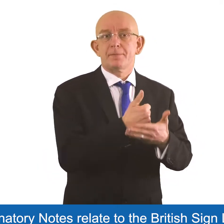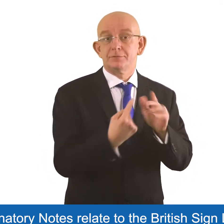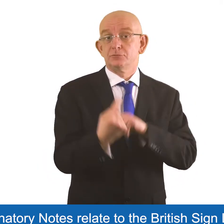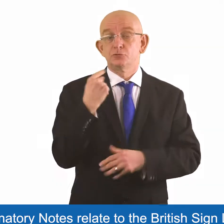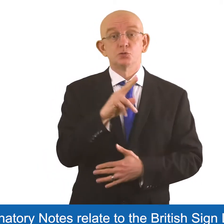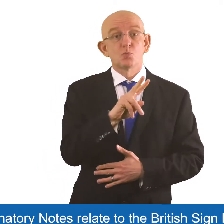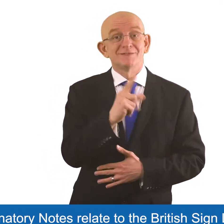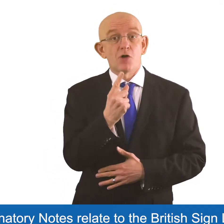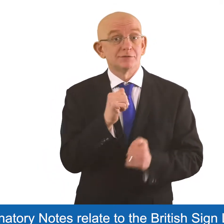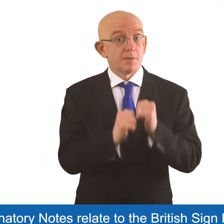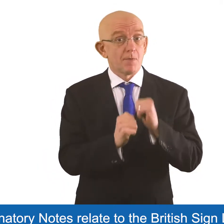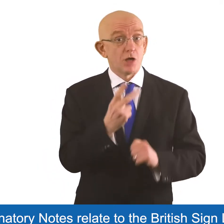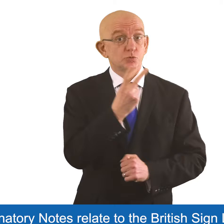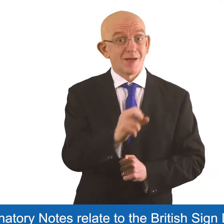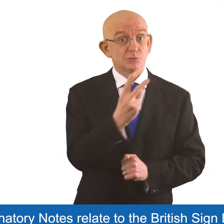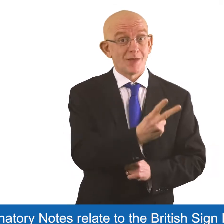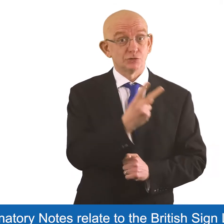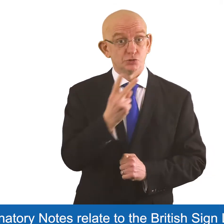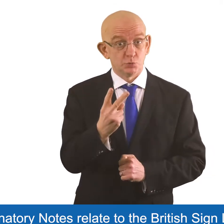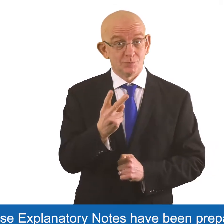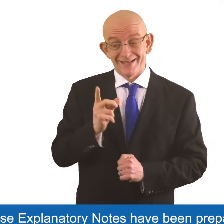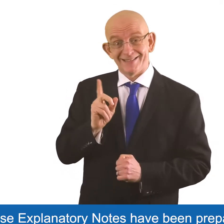March 2022.